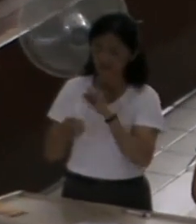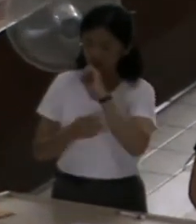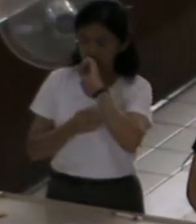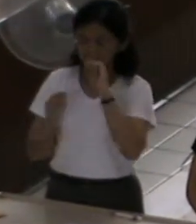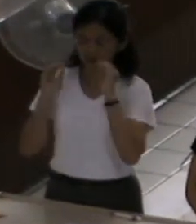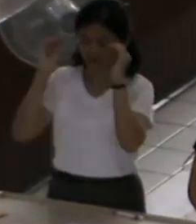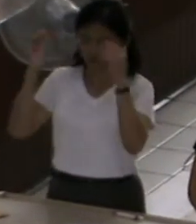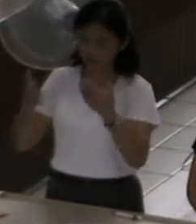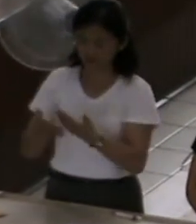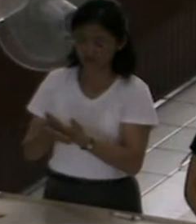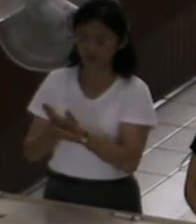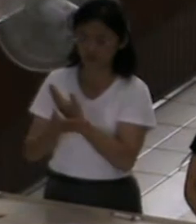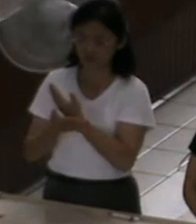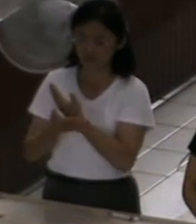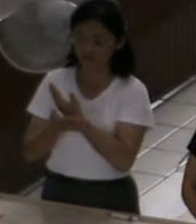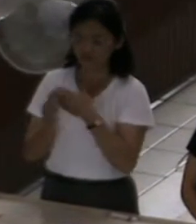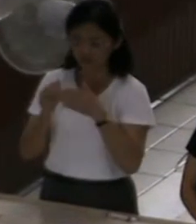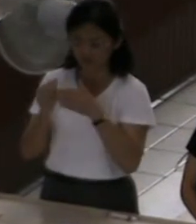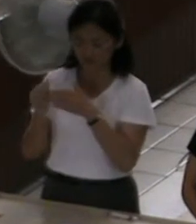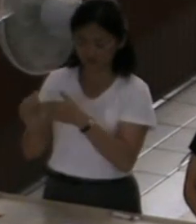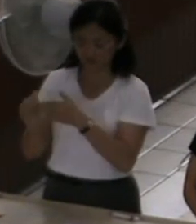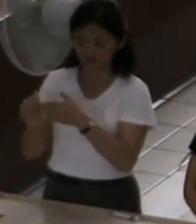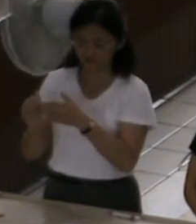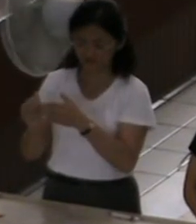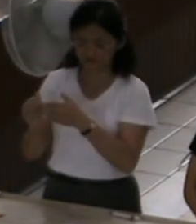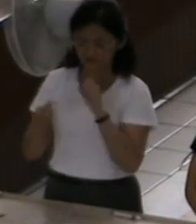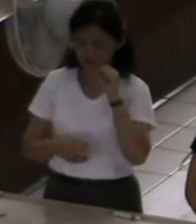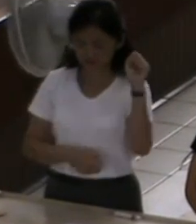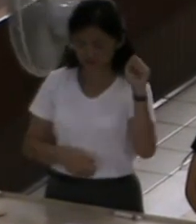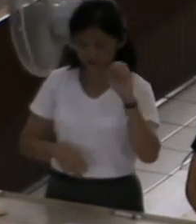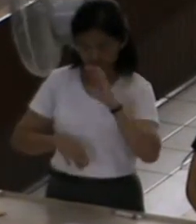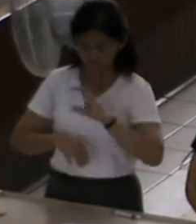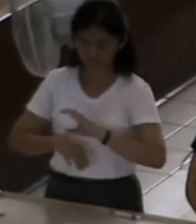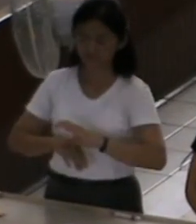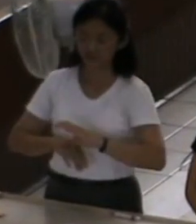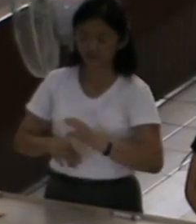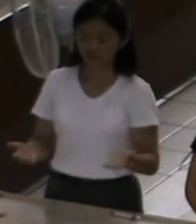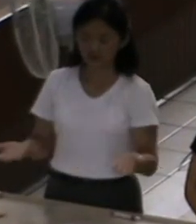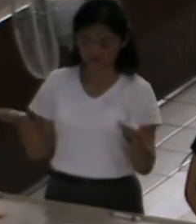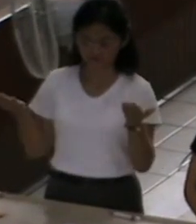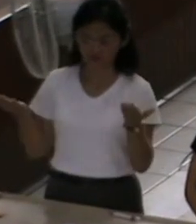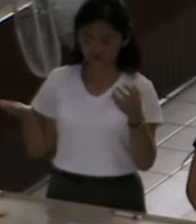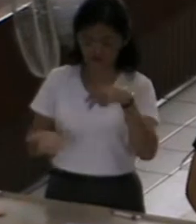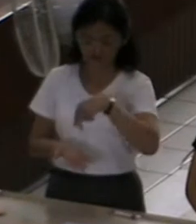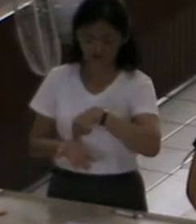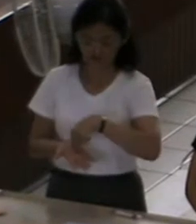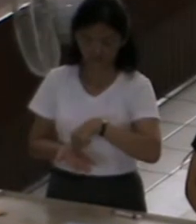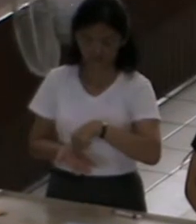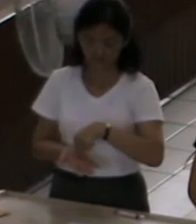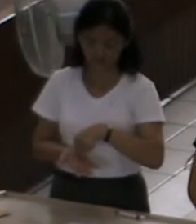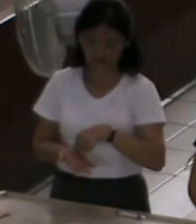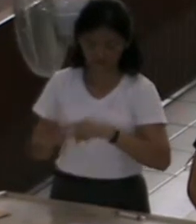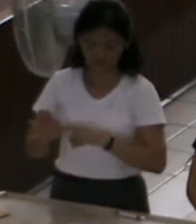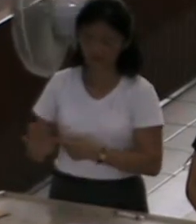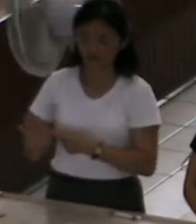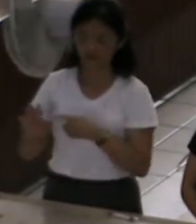Shepherd of the local church. Let us rise to begin our celebration.